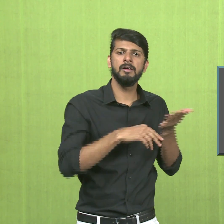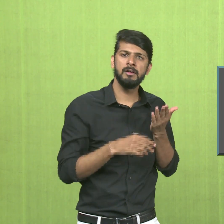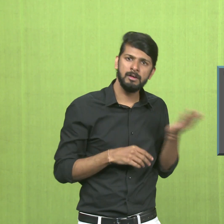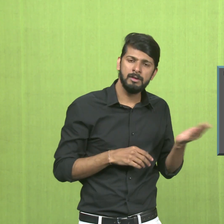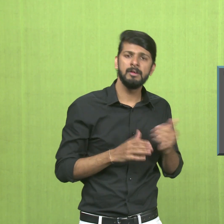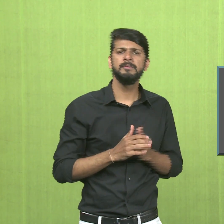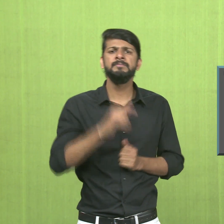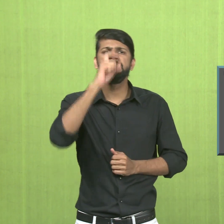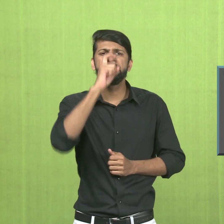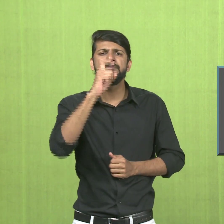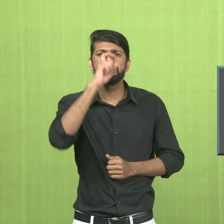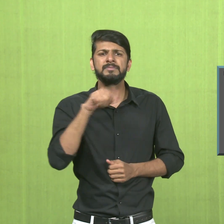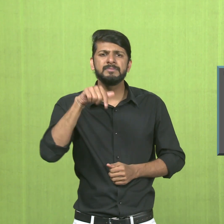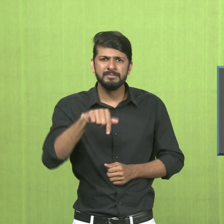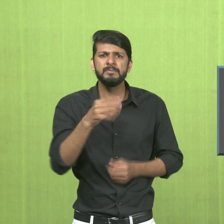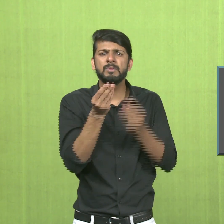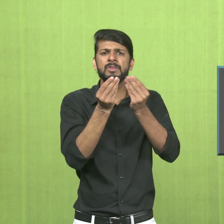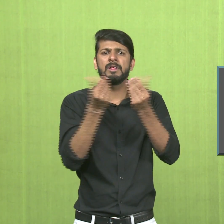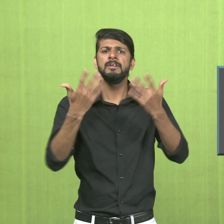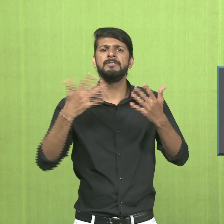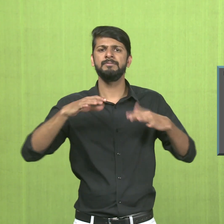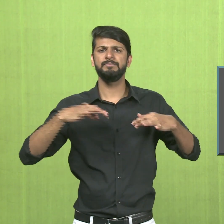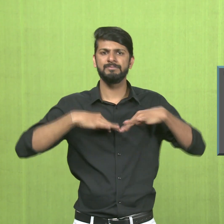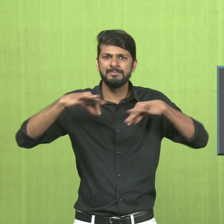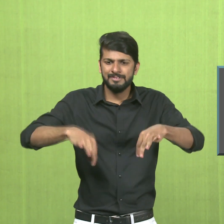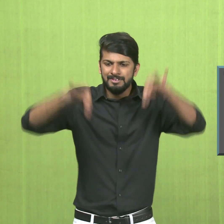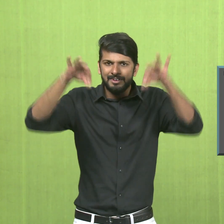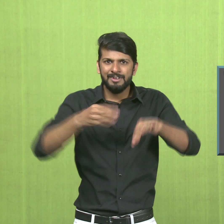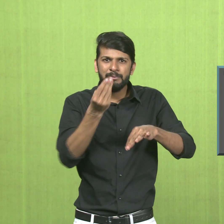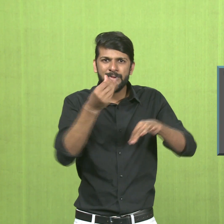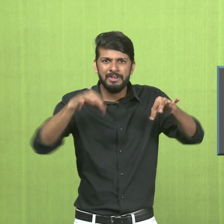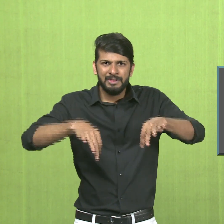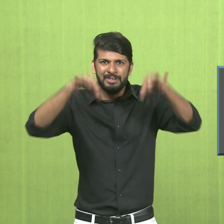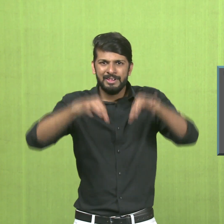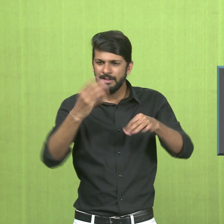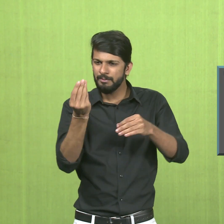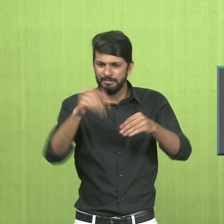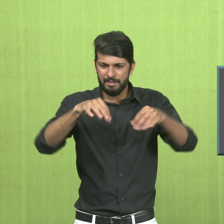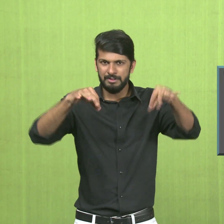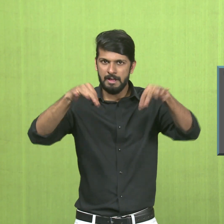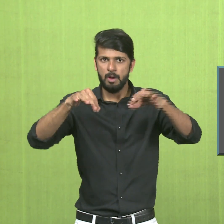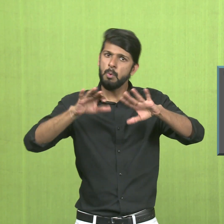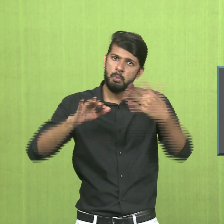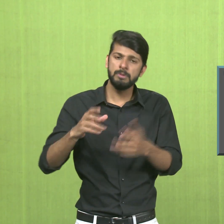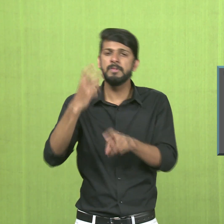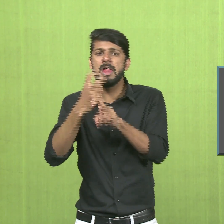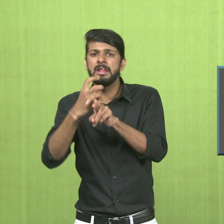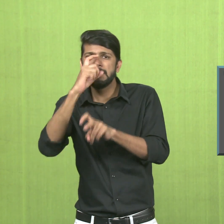the blue color is made by indigo or the laundry blue, what is used to whiten